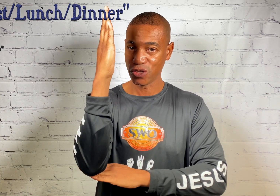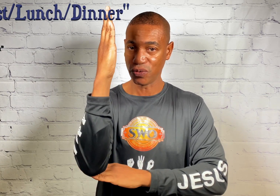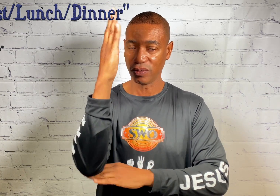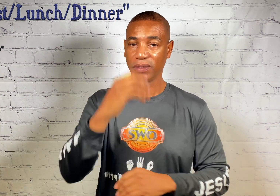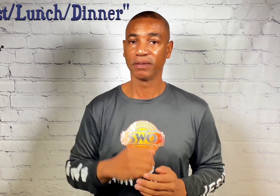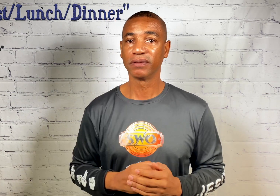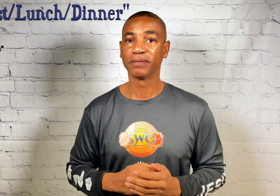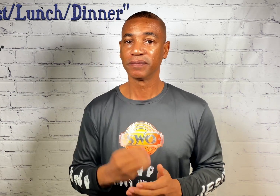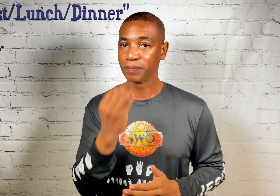noon.